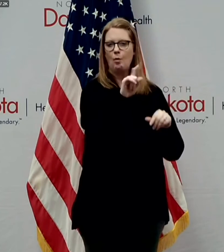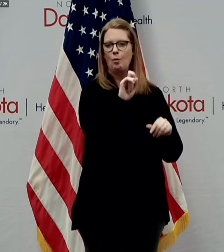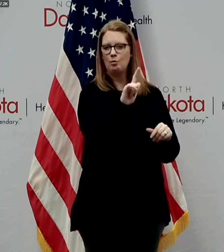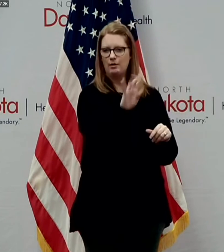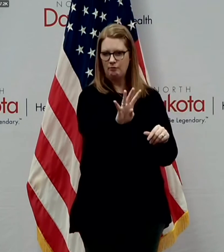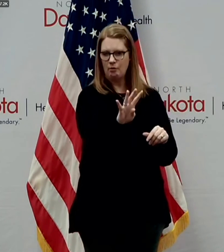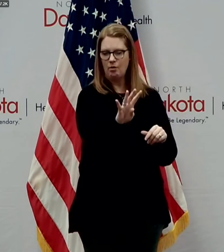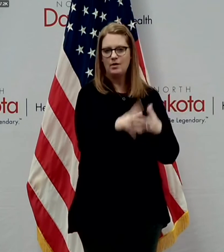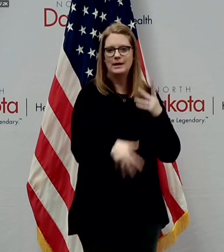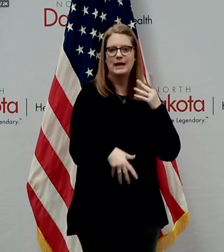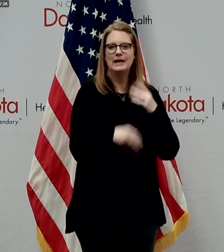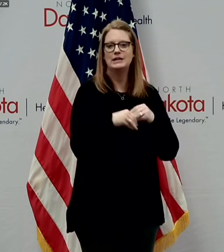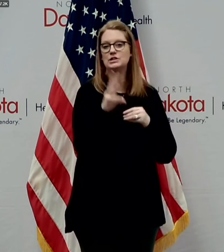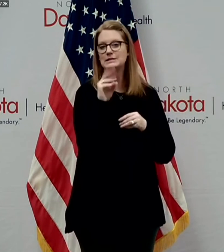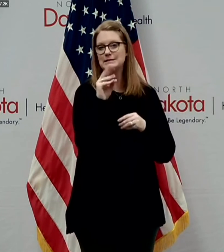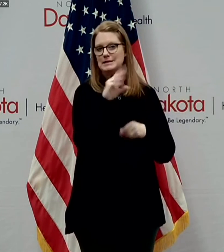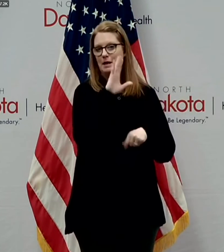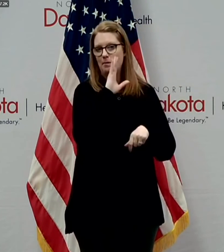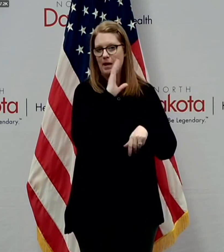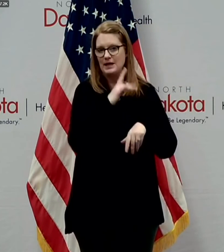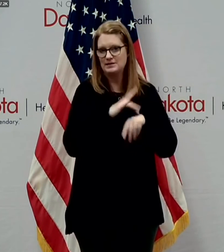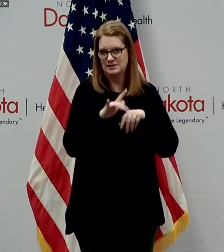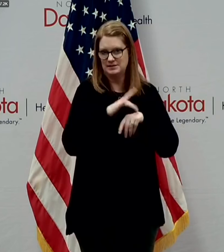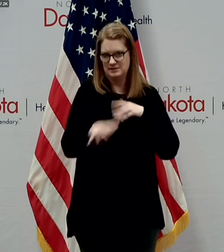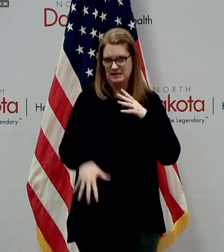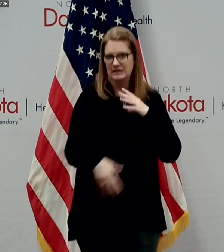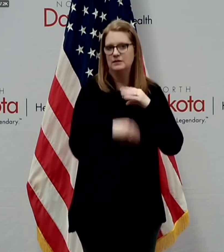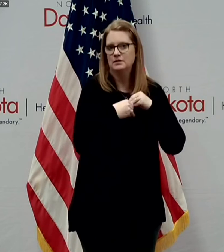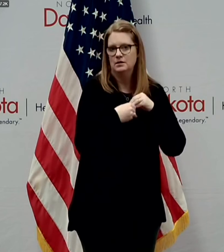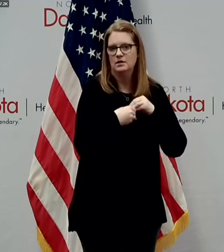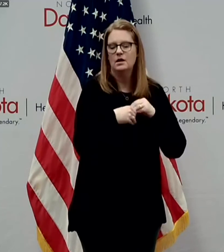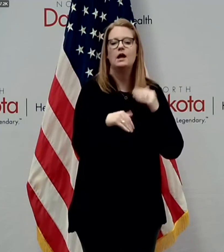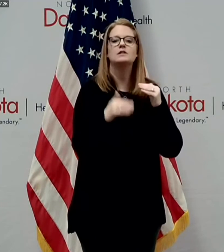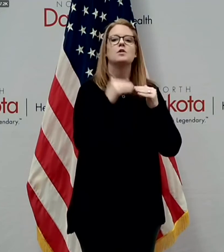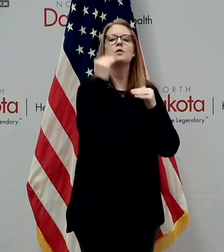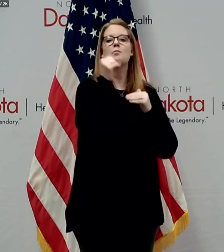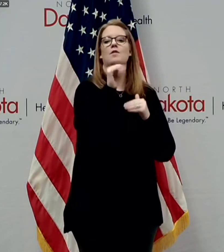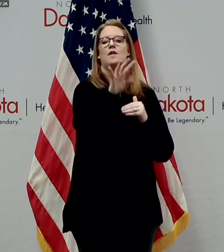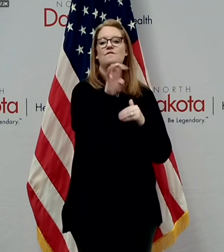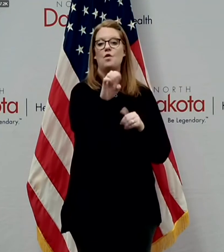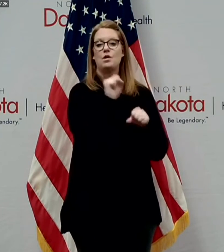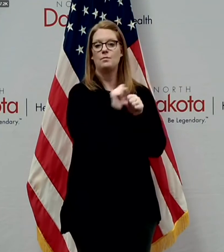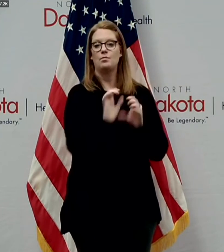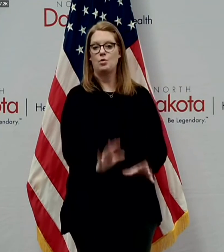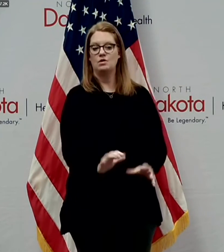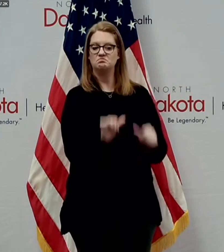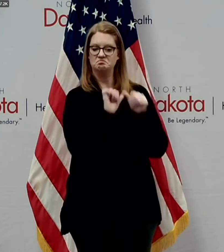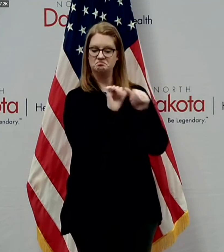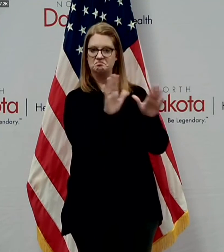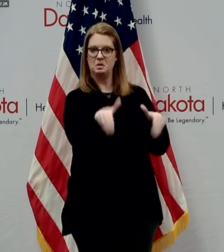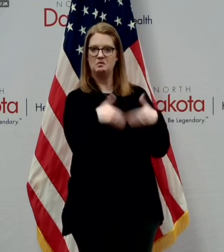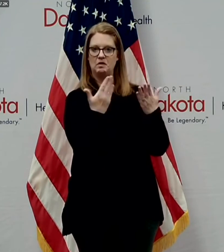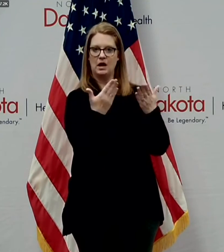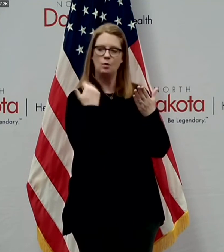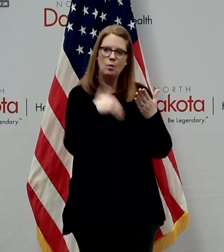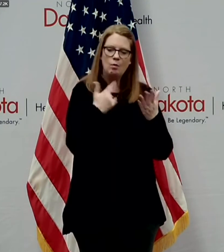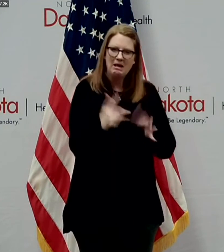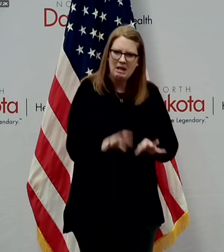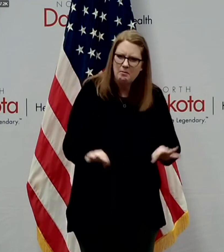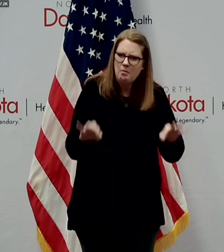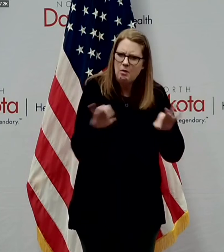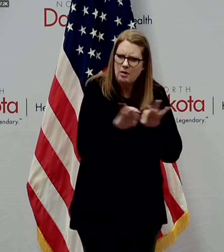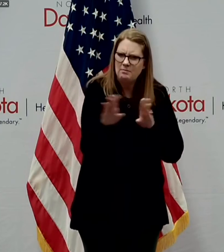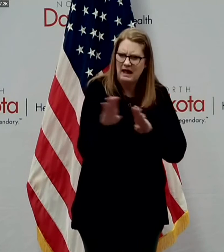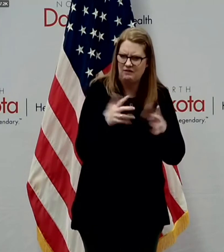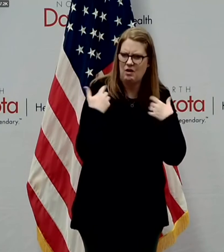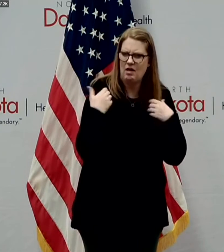124. Additional 60 beds can be added on top of that. More than 400 employees that work there continue to provide the vital behavioral health